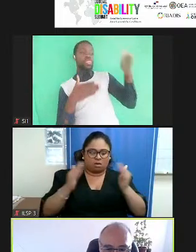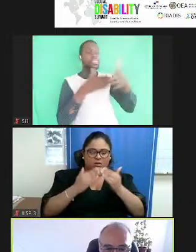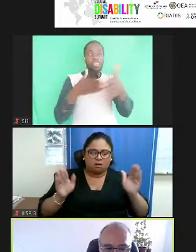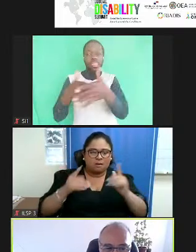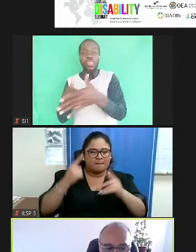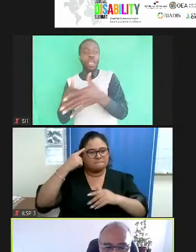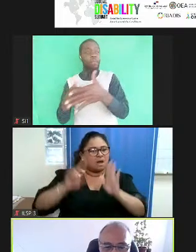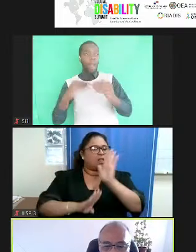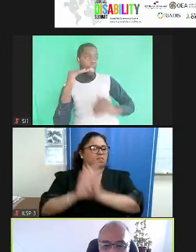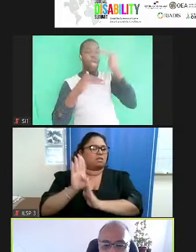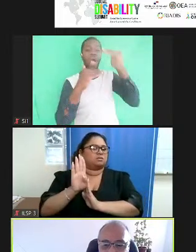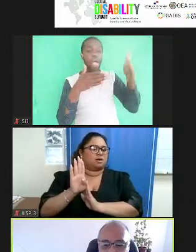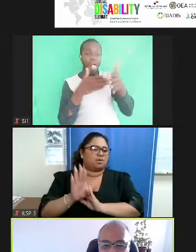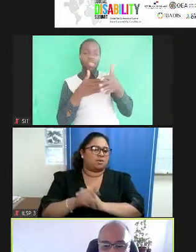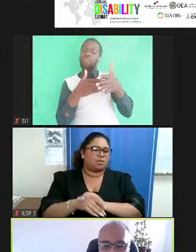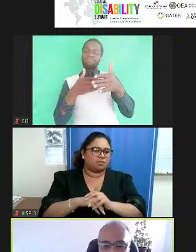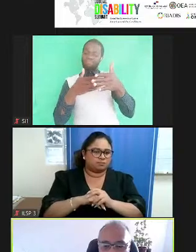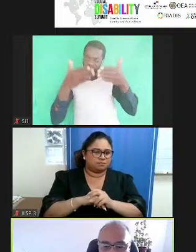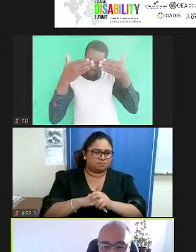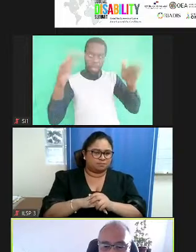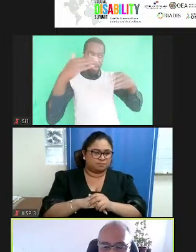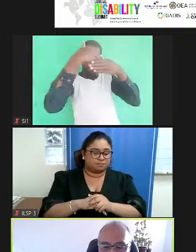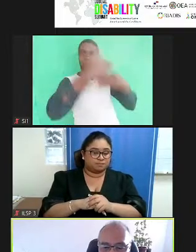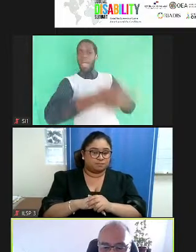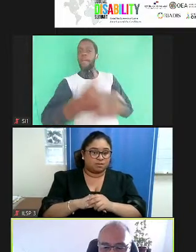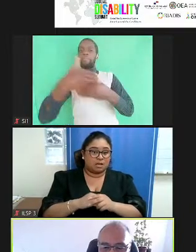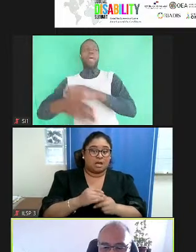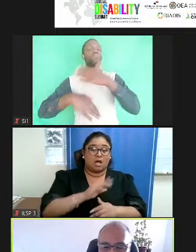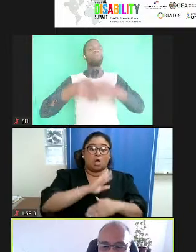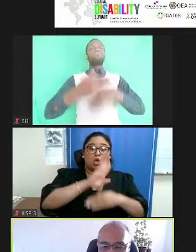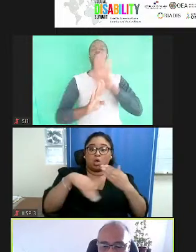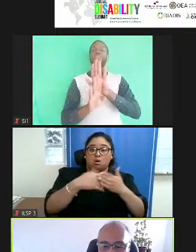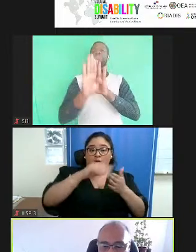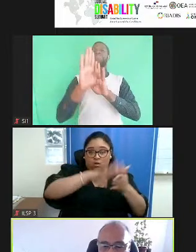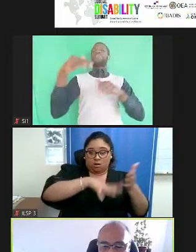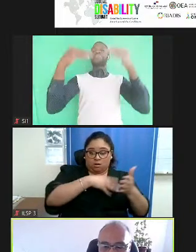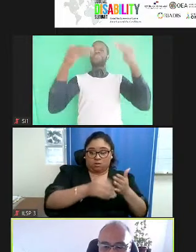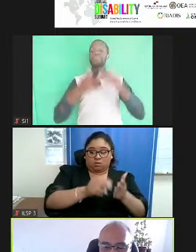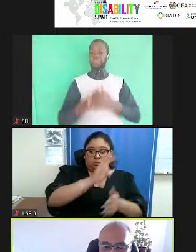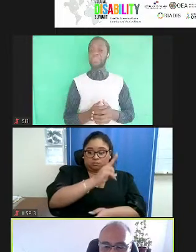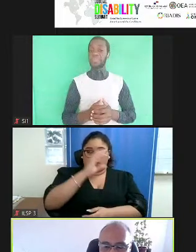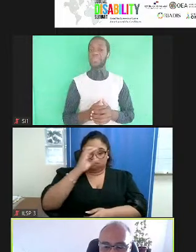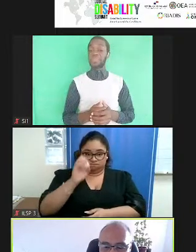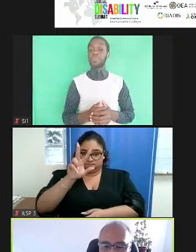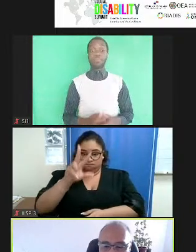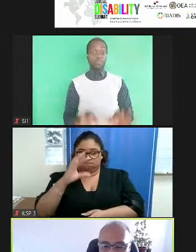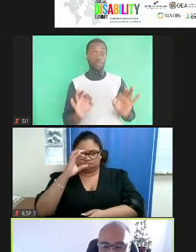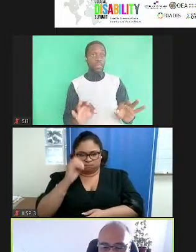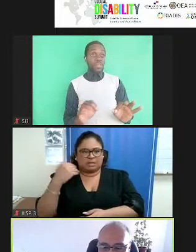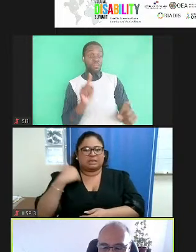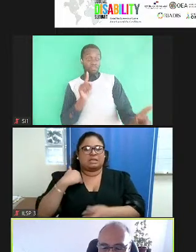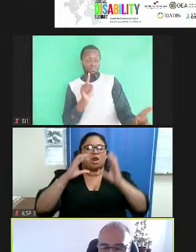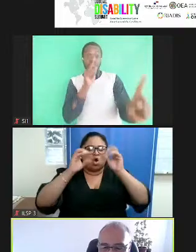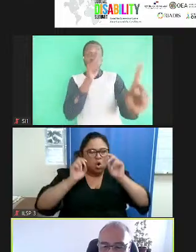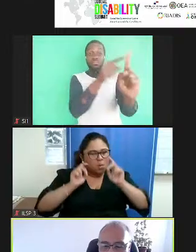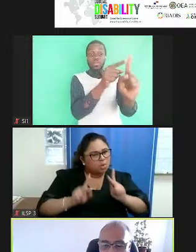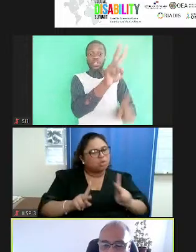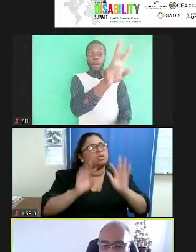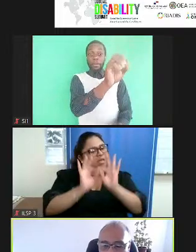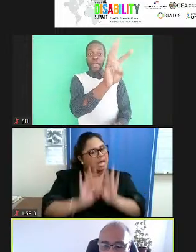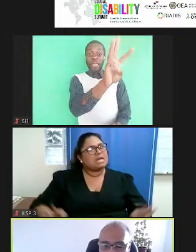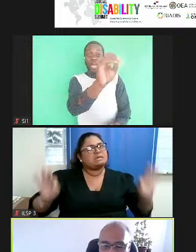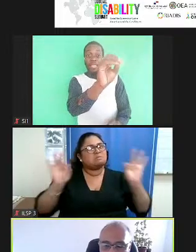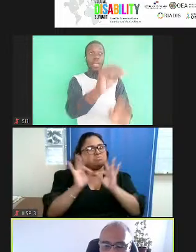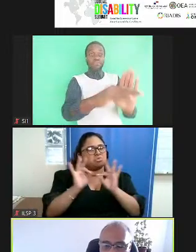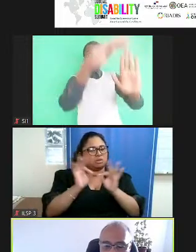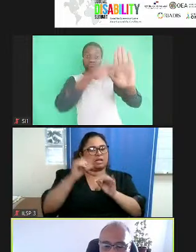can carry on with their full development that the 2030 agenda is an upper important